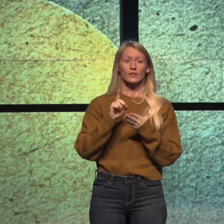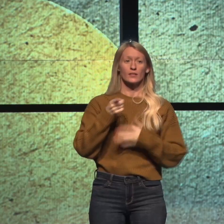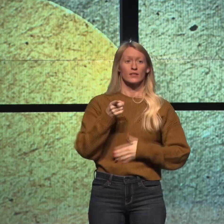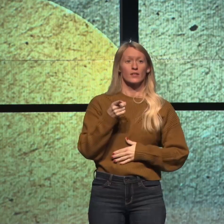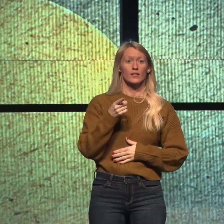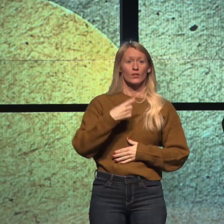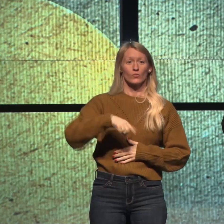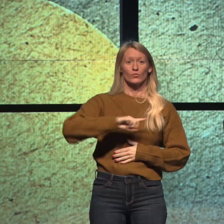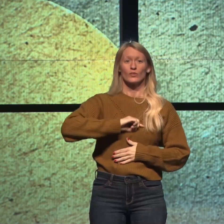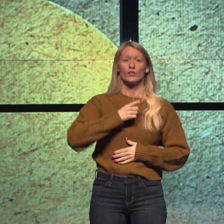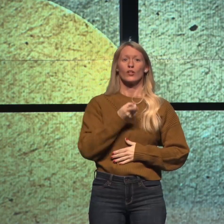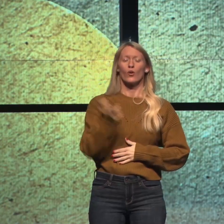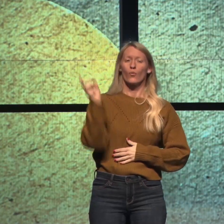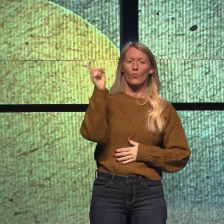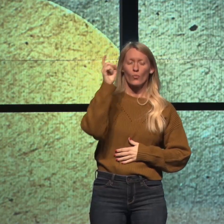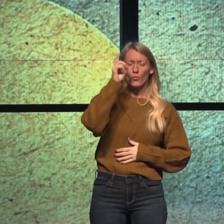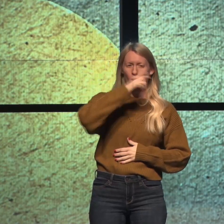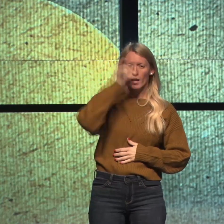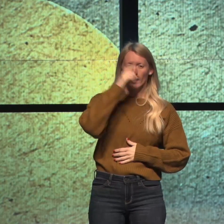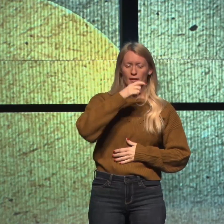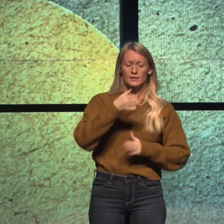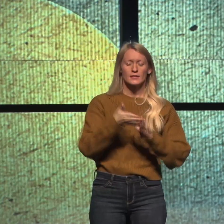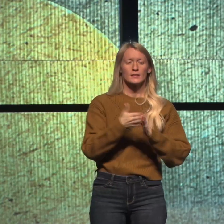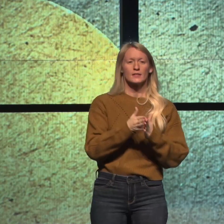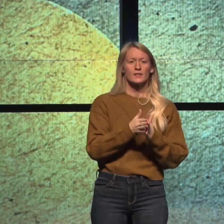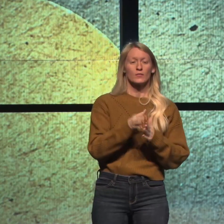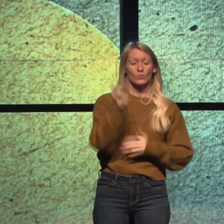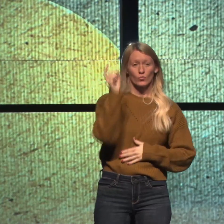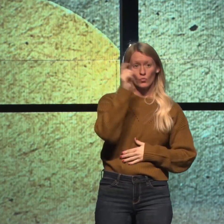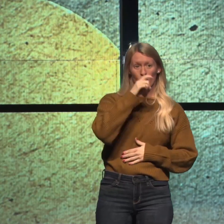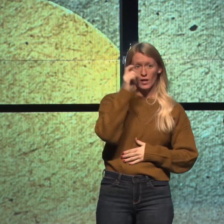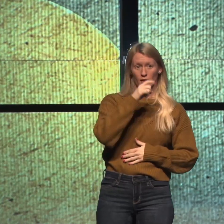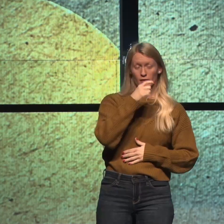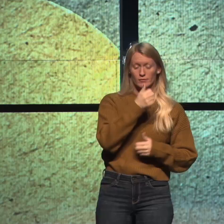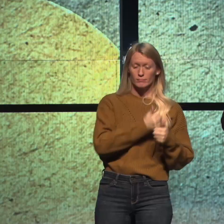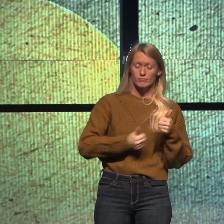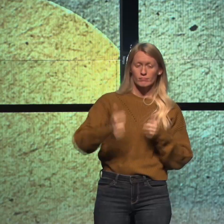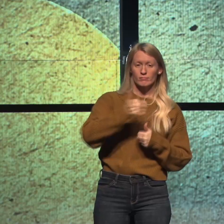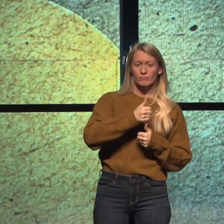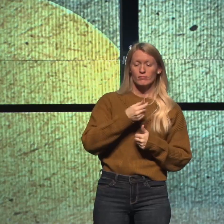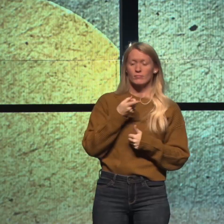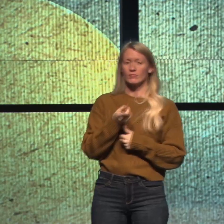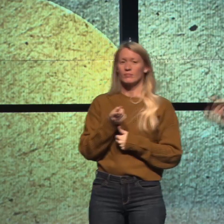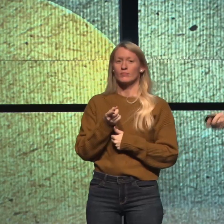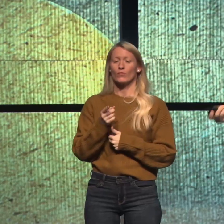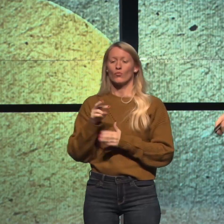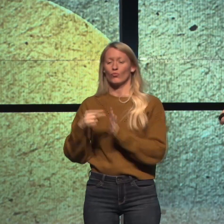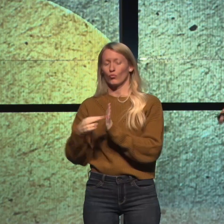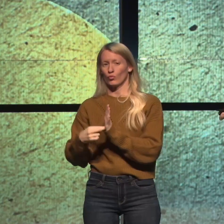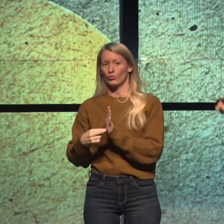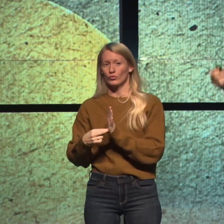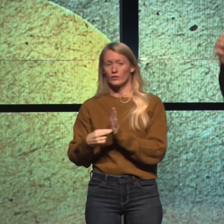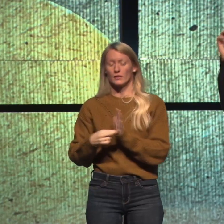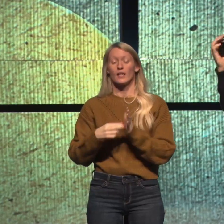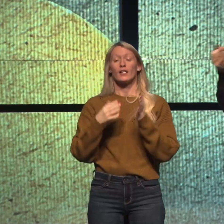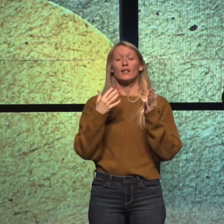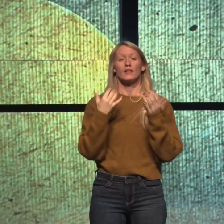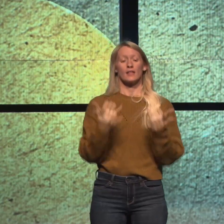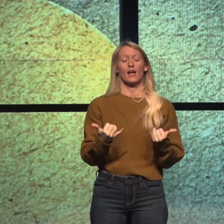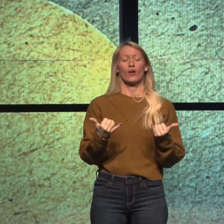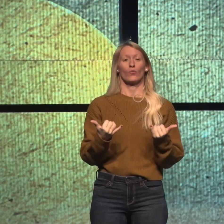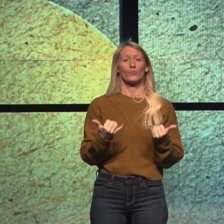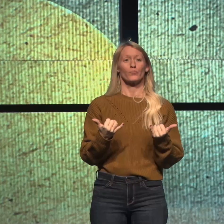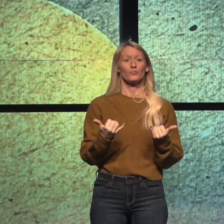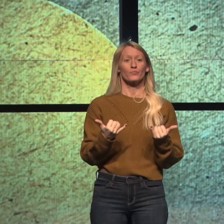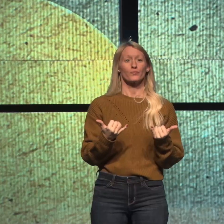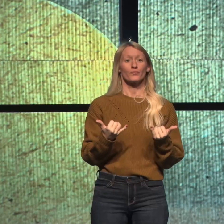wisdom over rules, right? And that was a beautiful talk. I hope you're able to hear that. And today we're going to wrap it